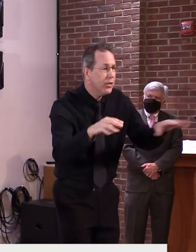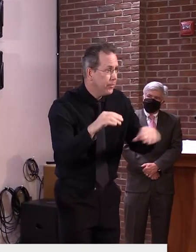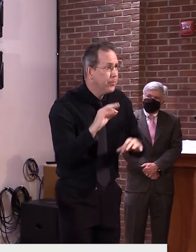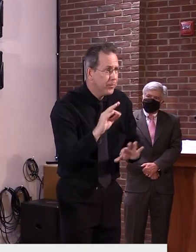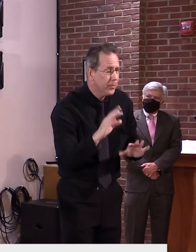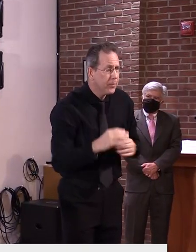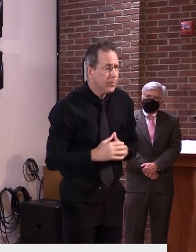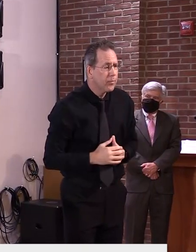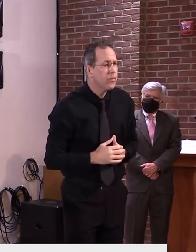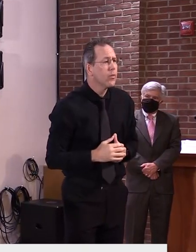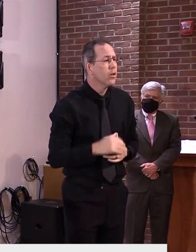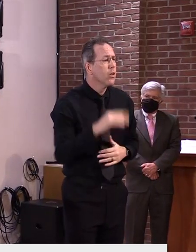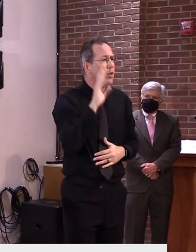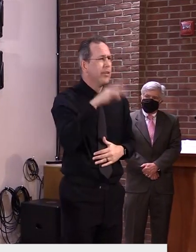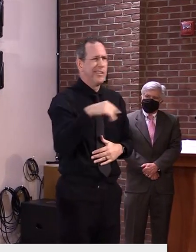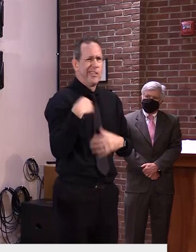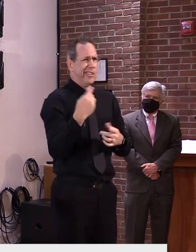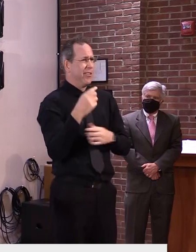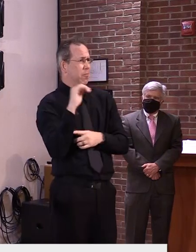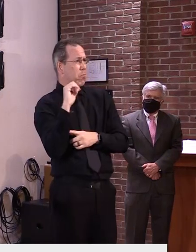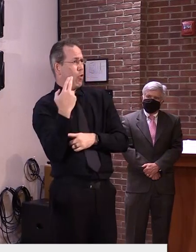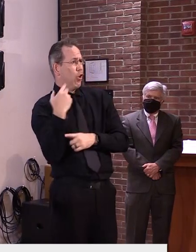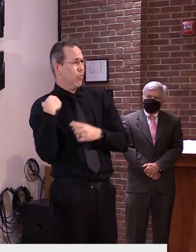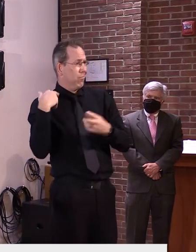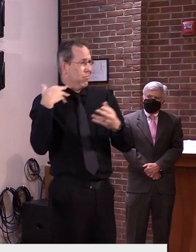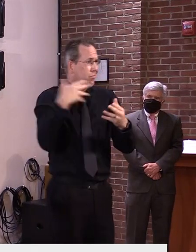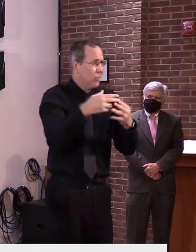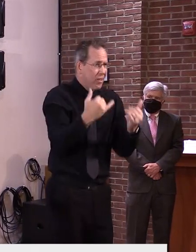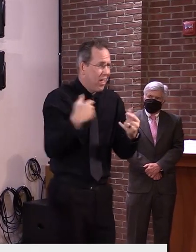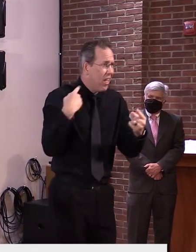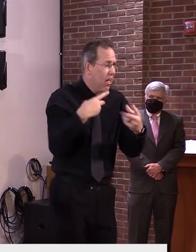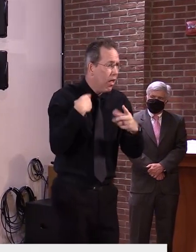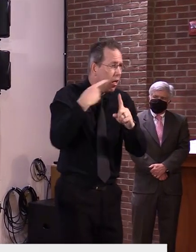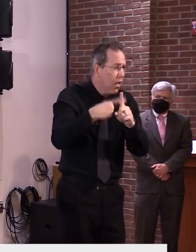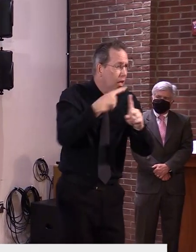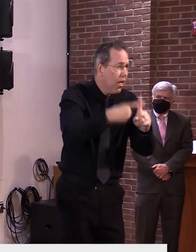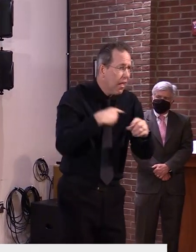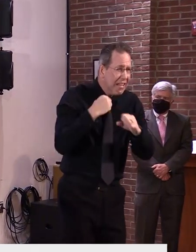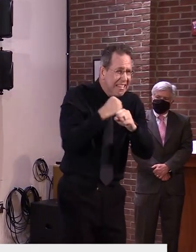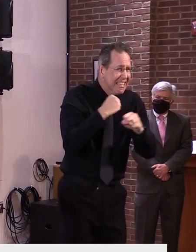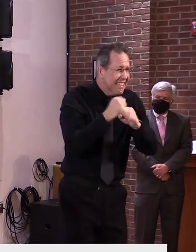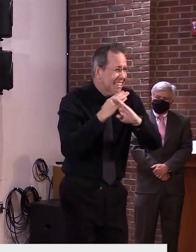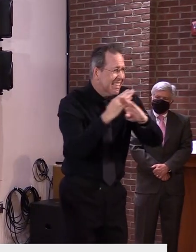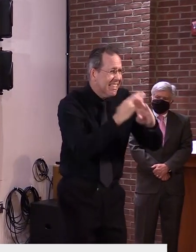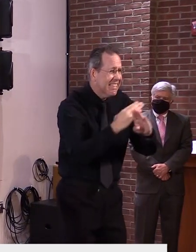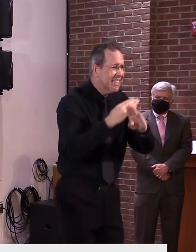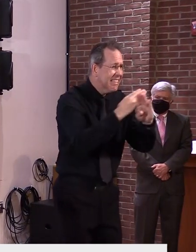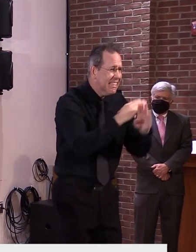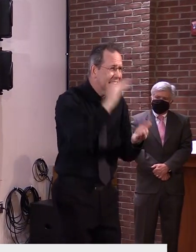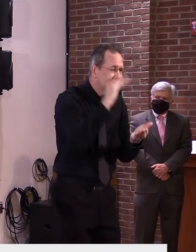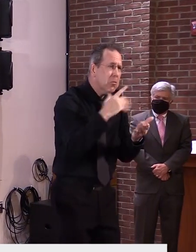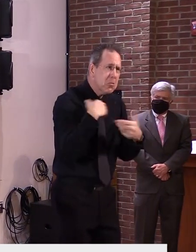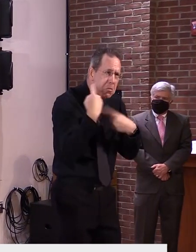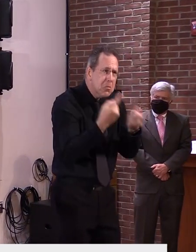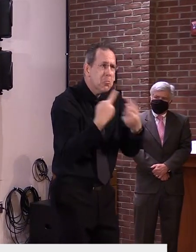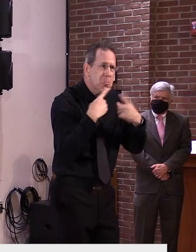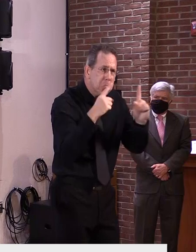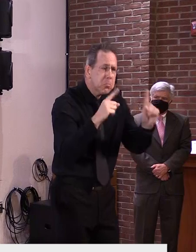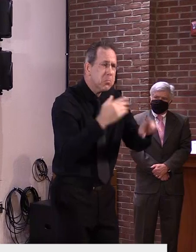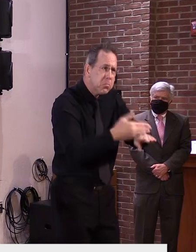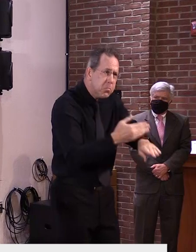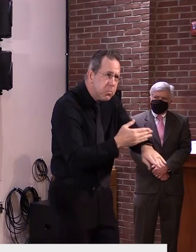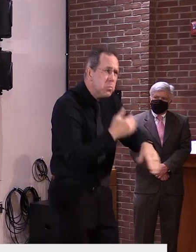March, gaining more ground each week, methodically, step by step. But each of